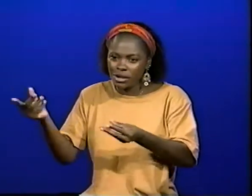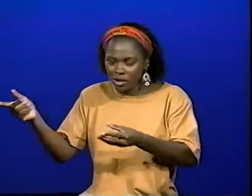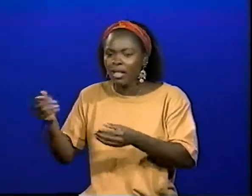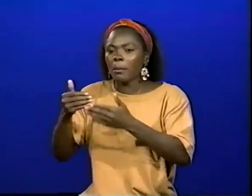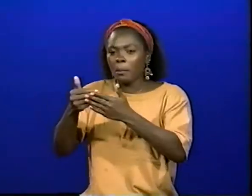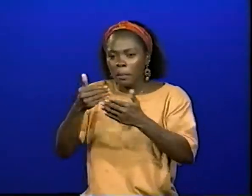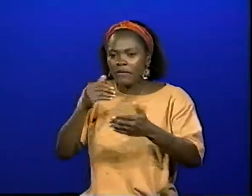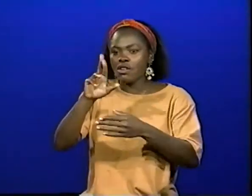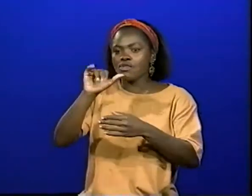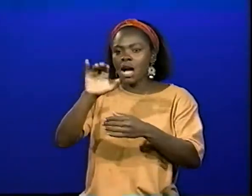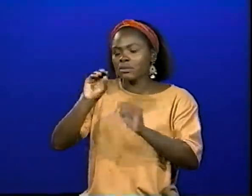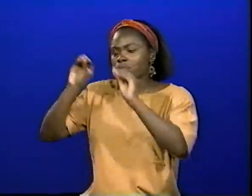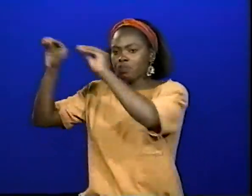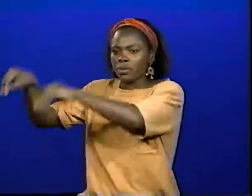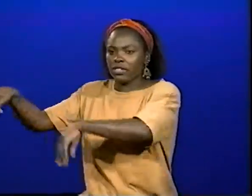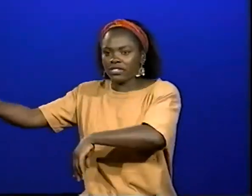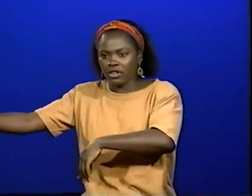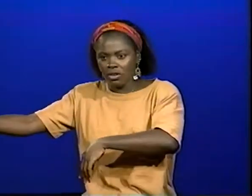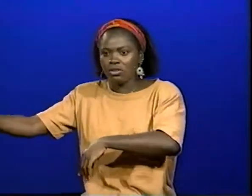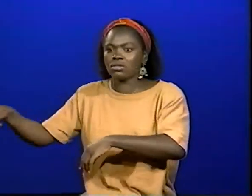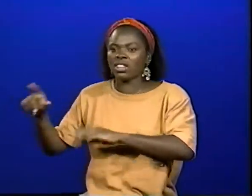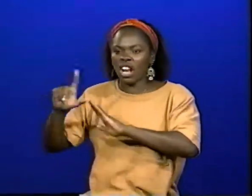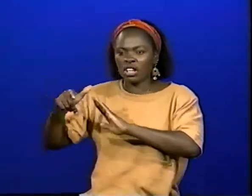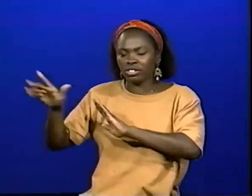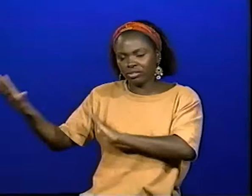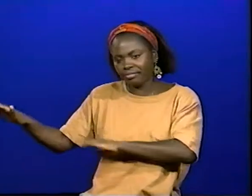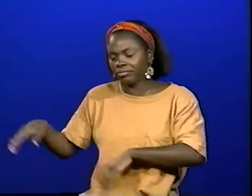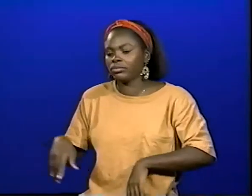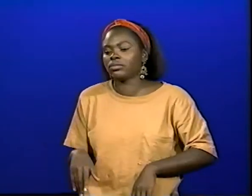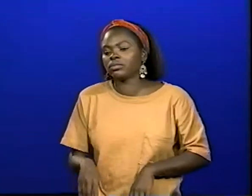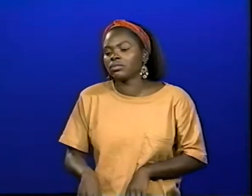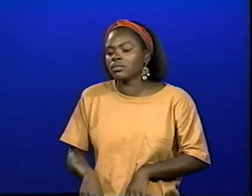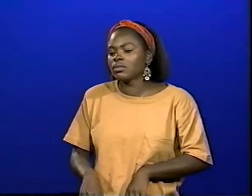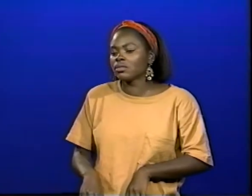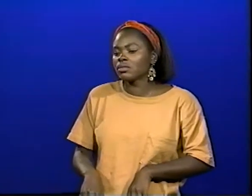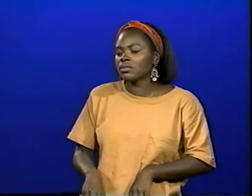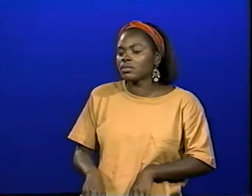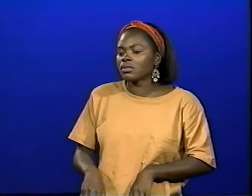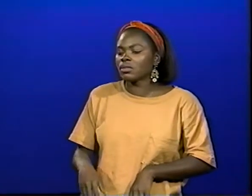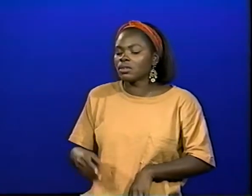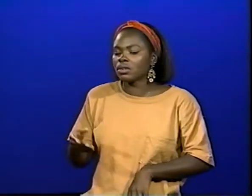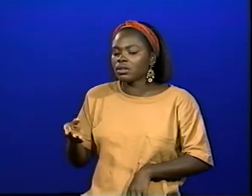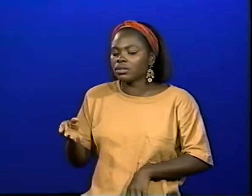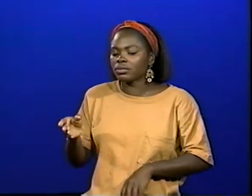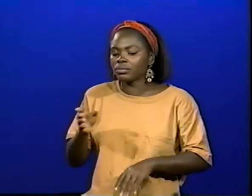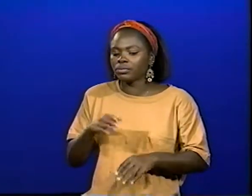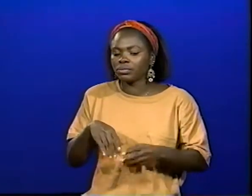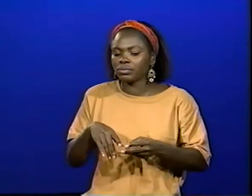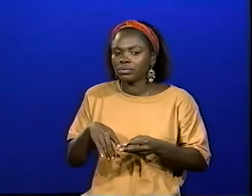to cook the beans until they're soft, until they're tender. So you're going to leave that in the pot.